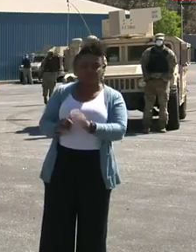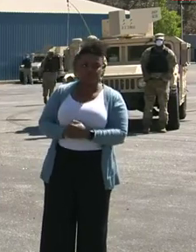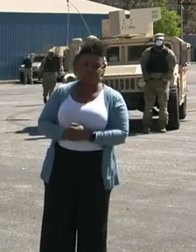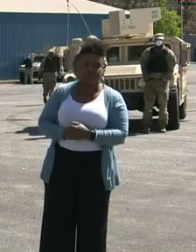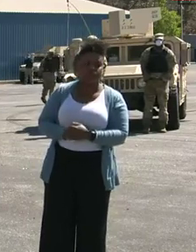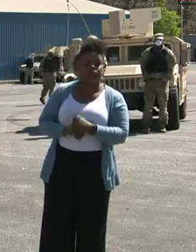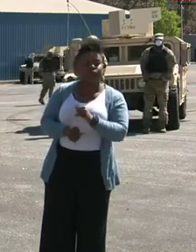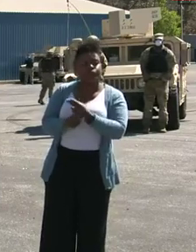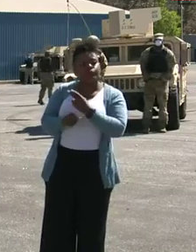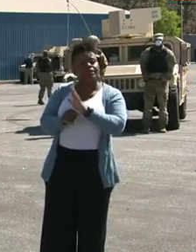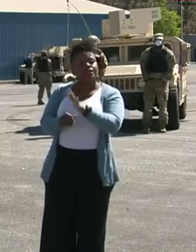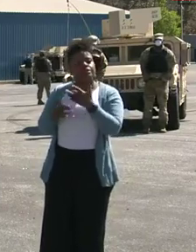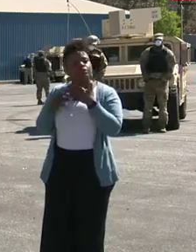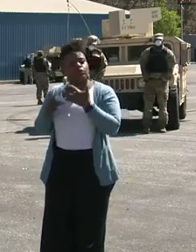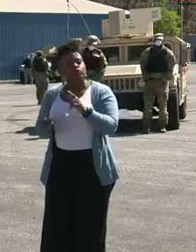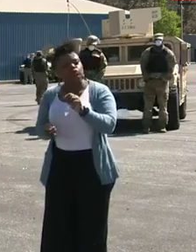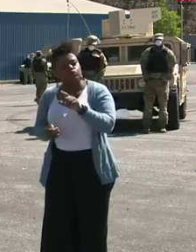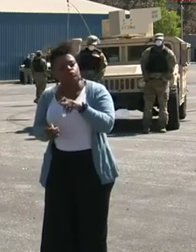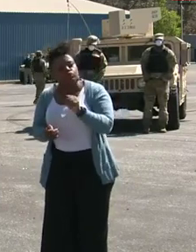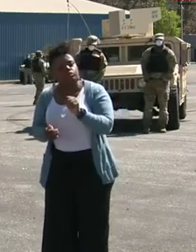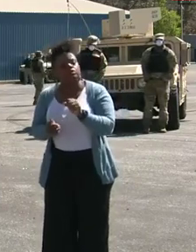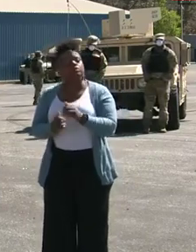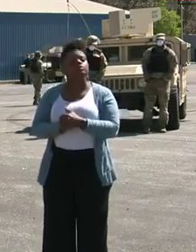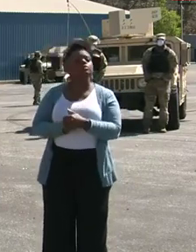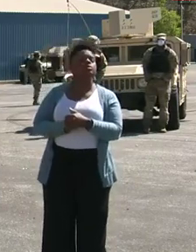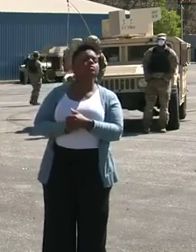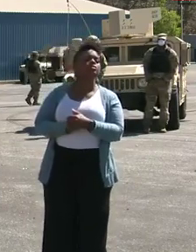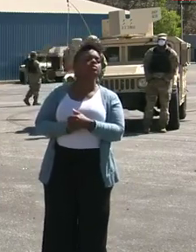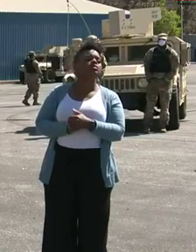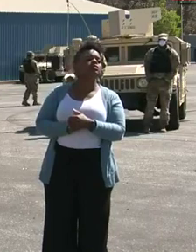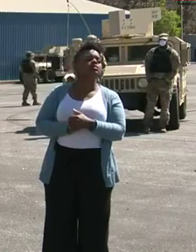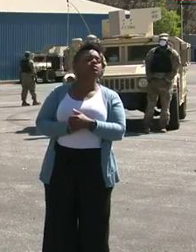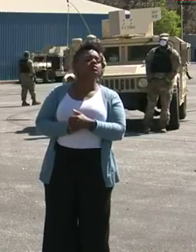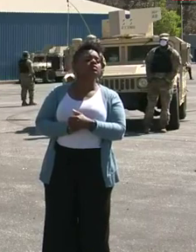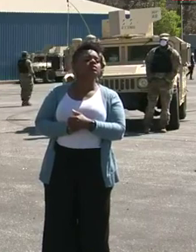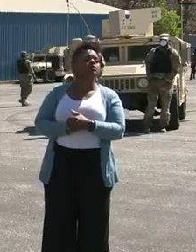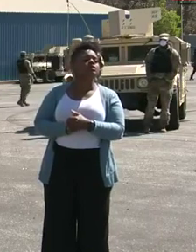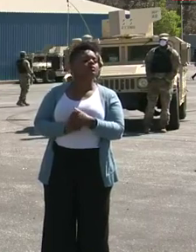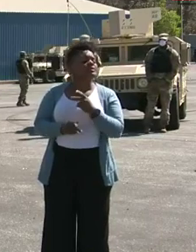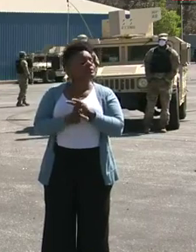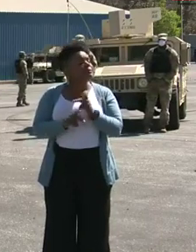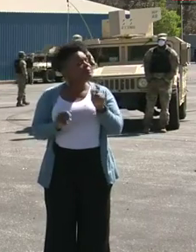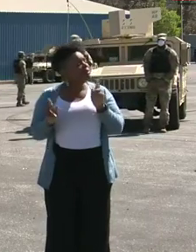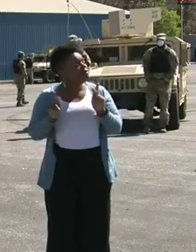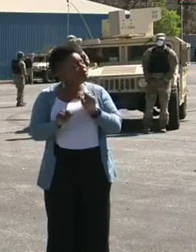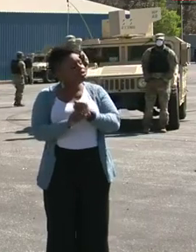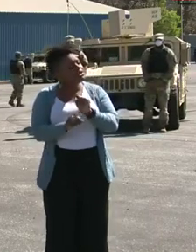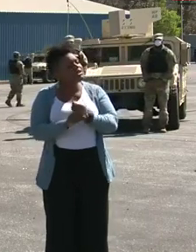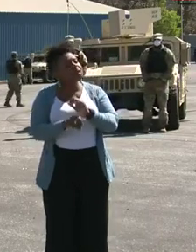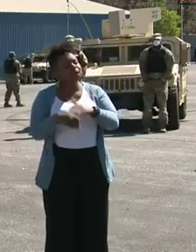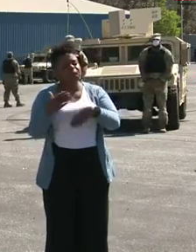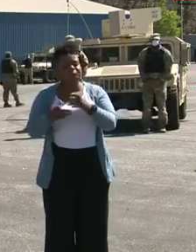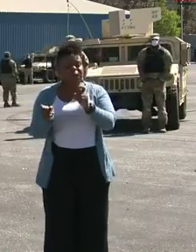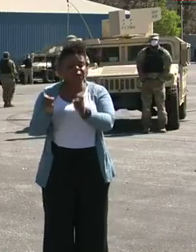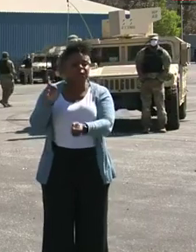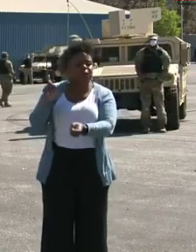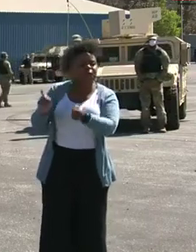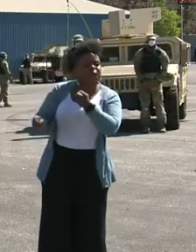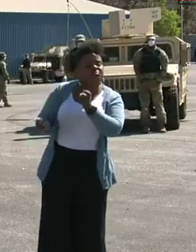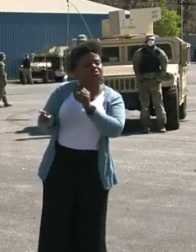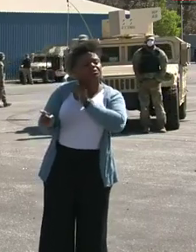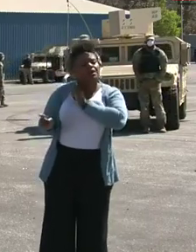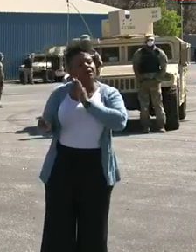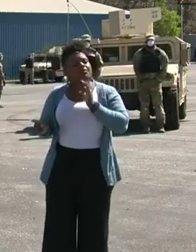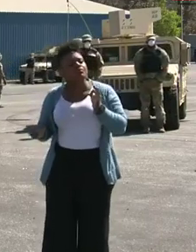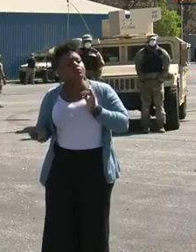not the extraordinary ones of collapsing platoons and shifts, but holding people over for police adjusting staffing levels. You'd really have to get to 20